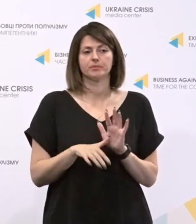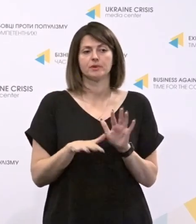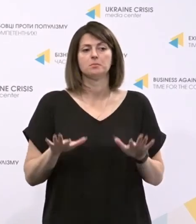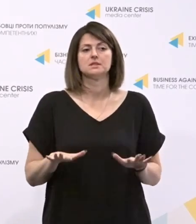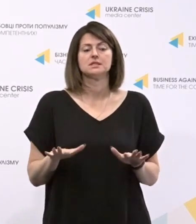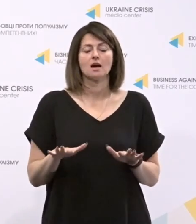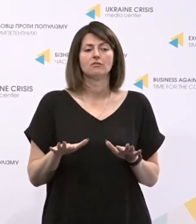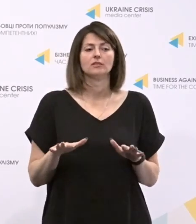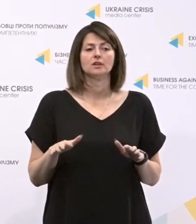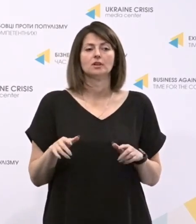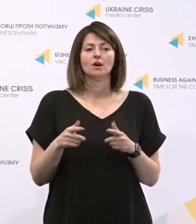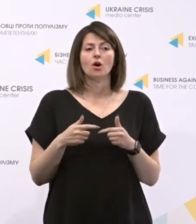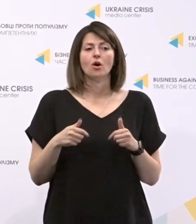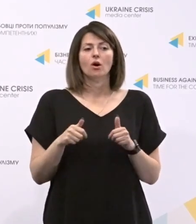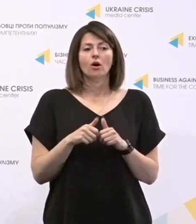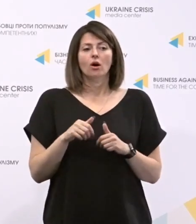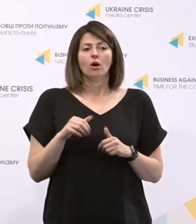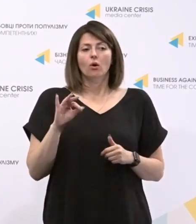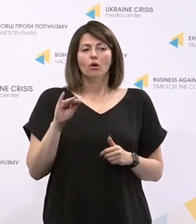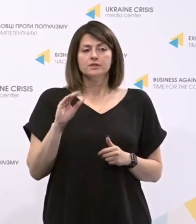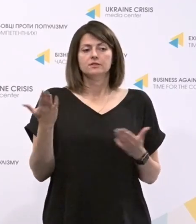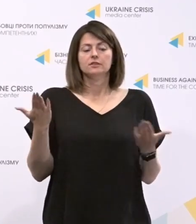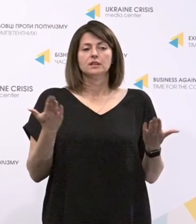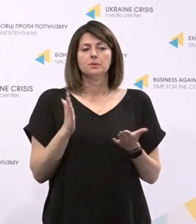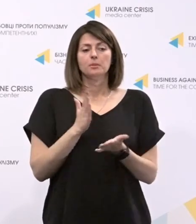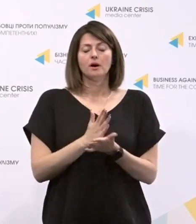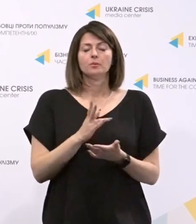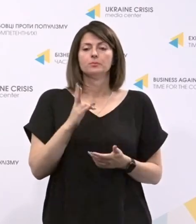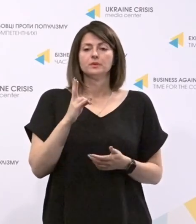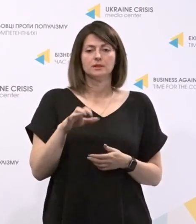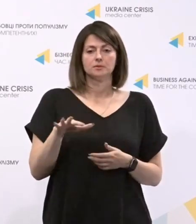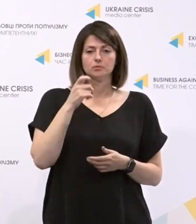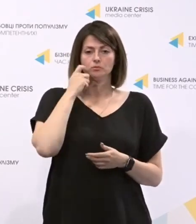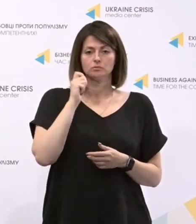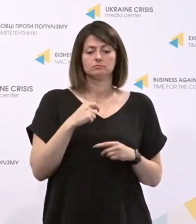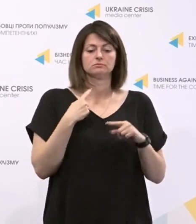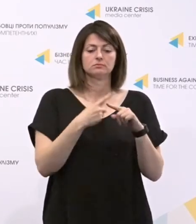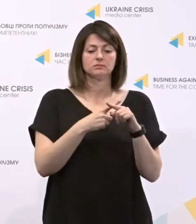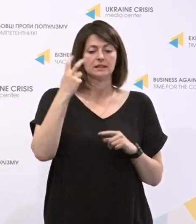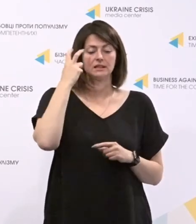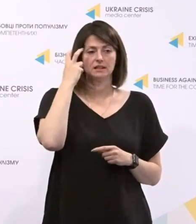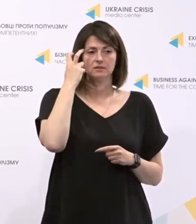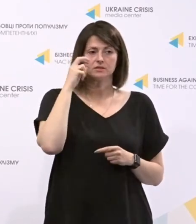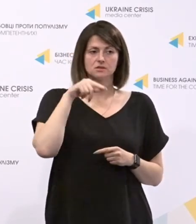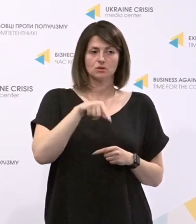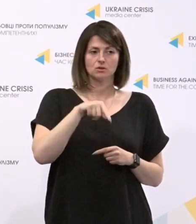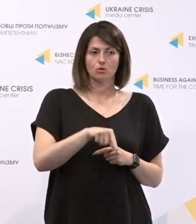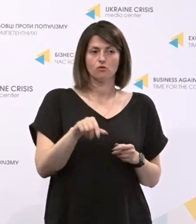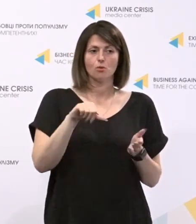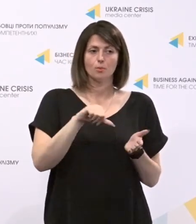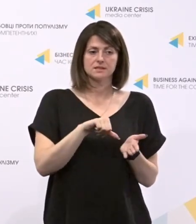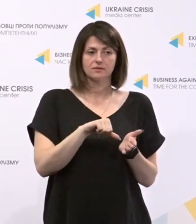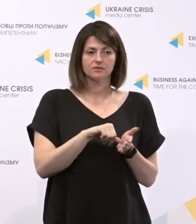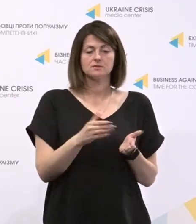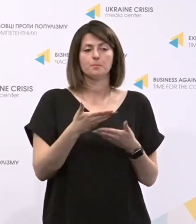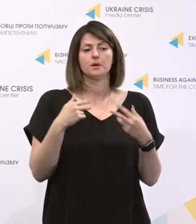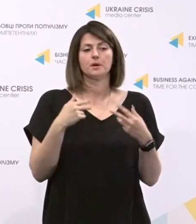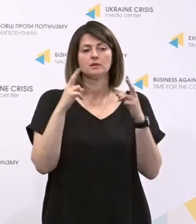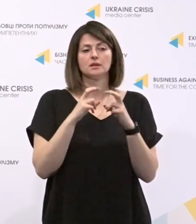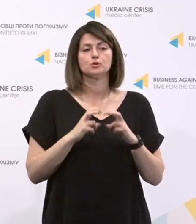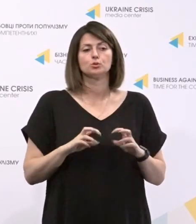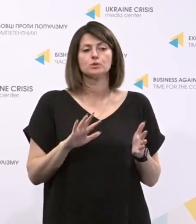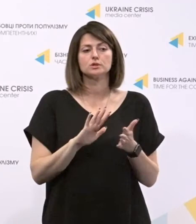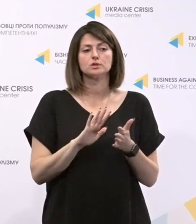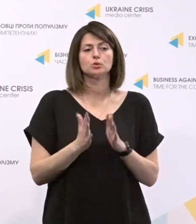in Ukraine. And just as with the others, we are looking at the situation of a range of